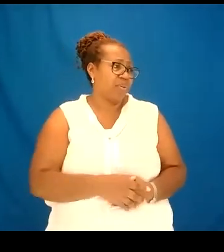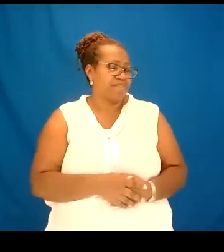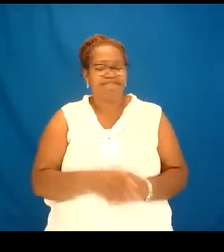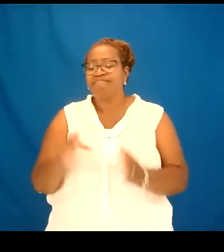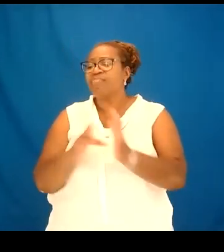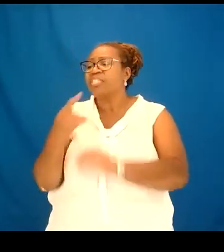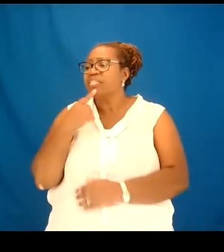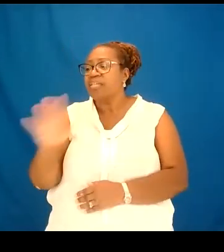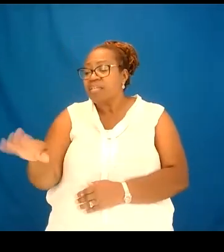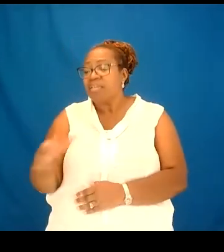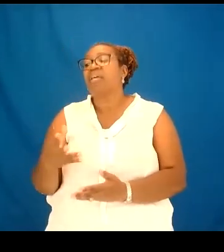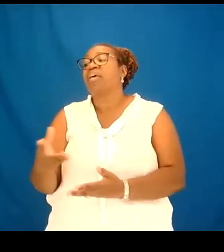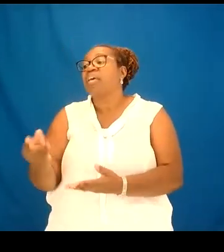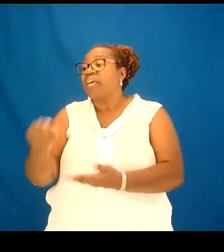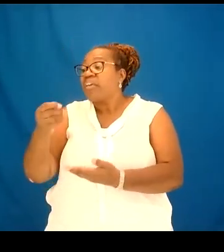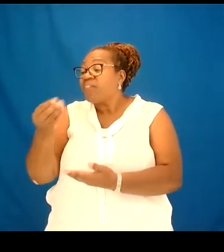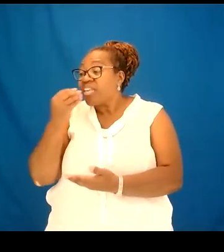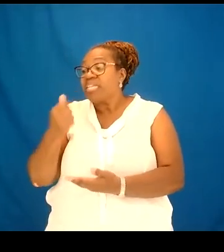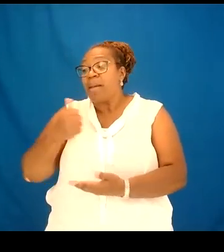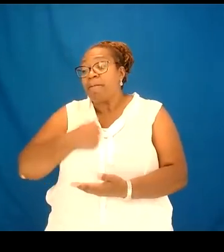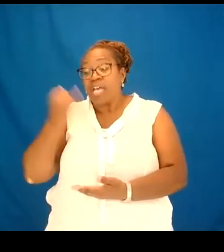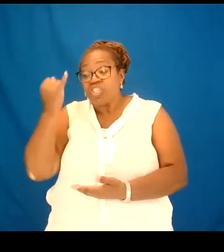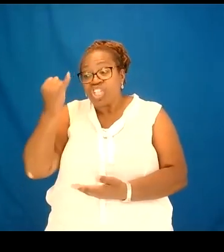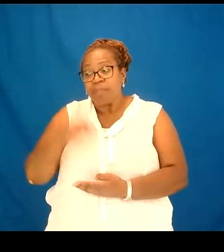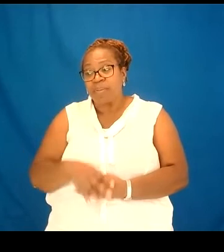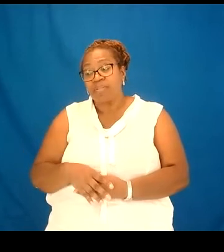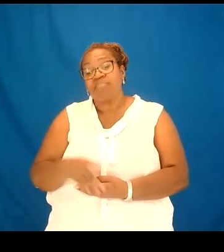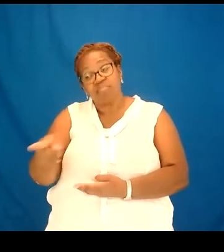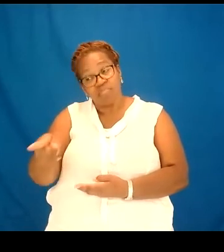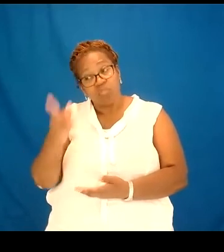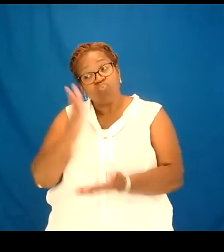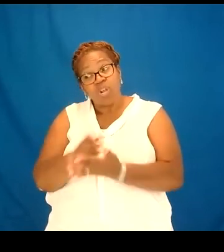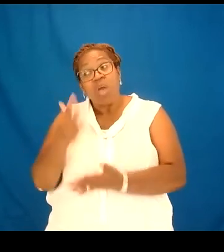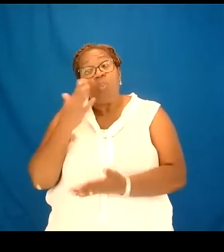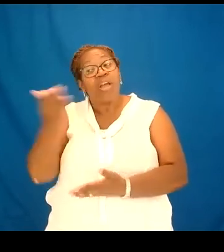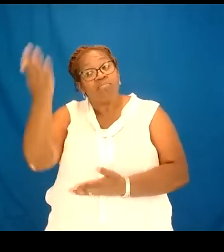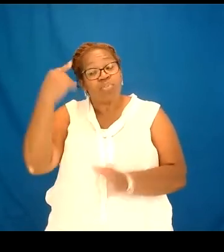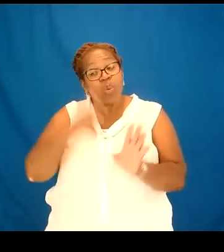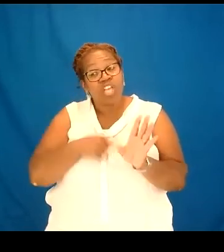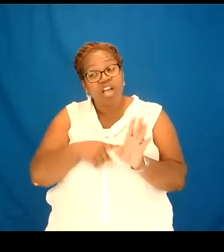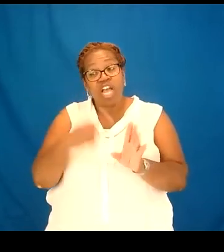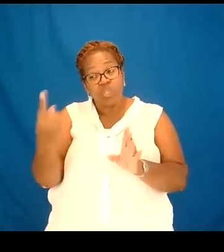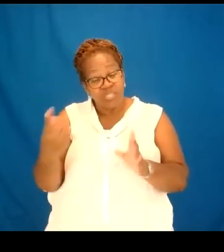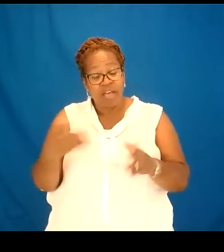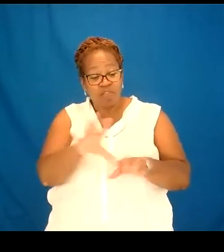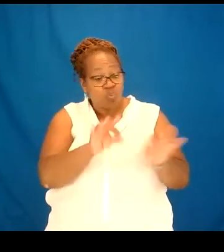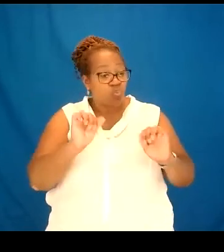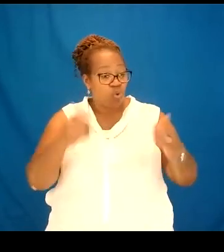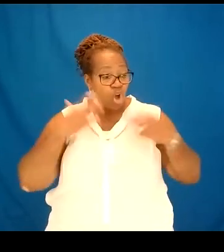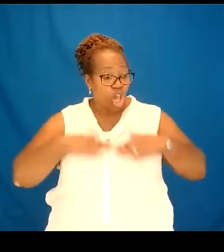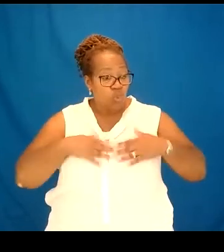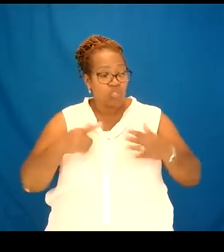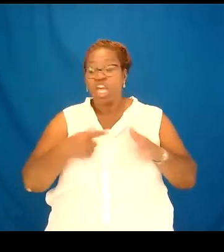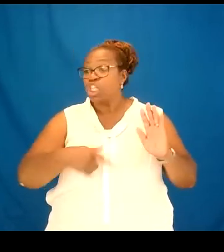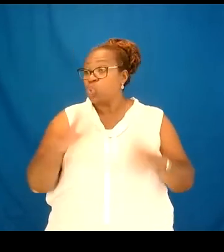Jesus said, "Feed my sheep. Very truly I tell you, when you were younger, you dressed yourself and went where you